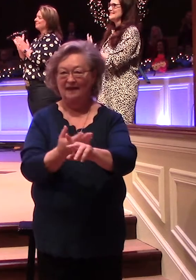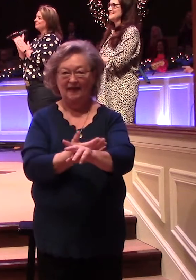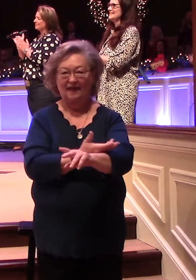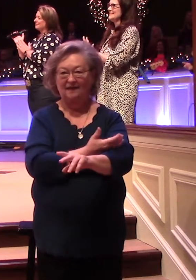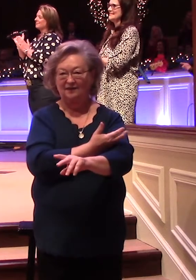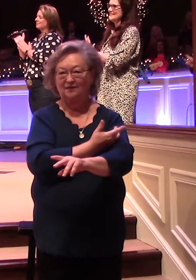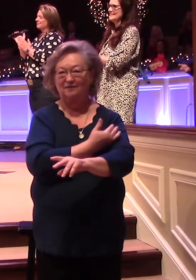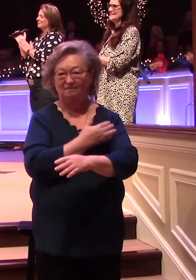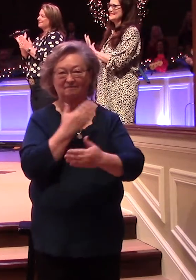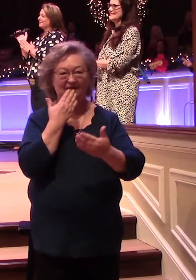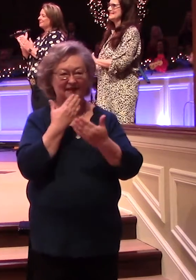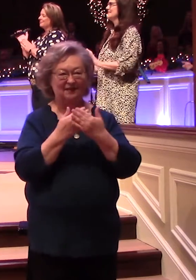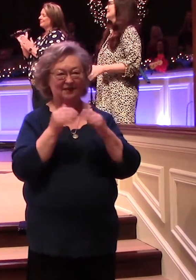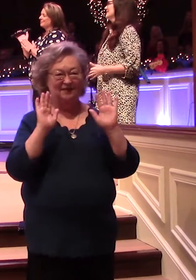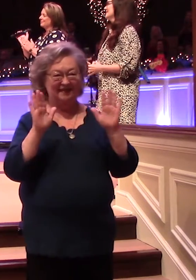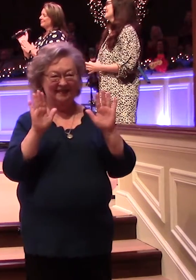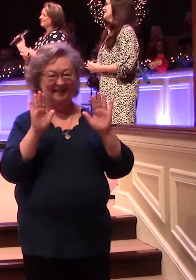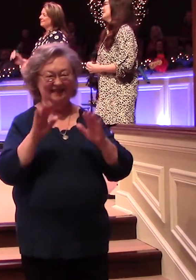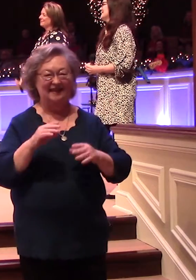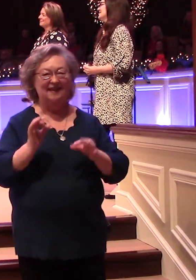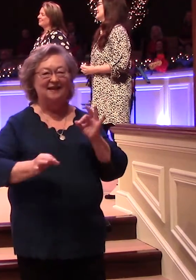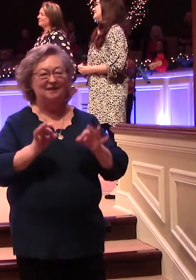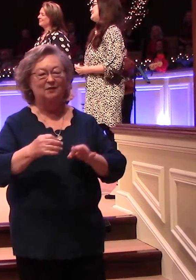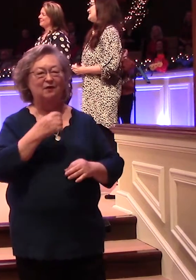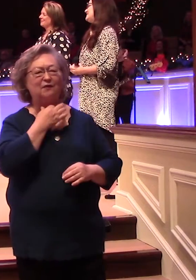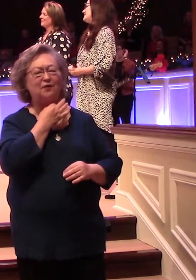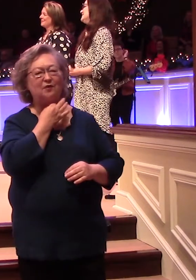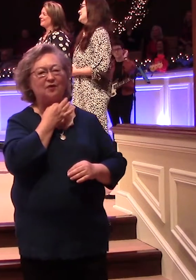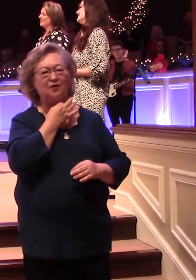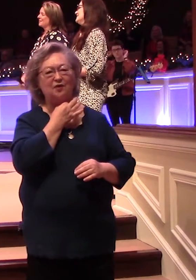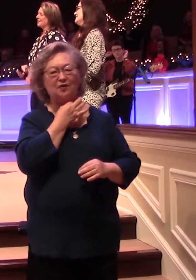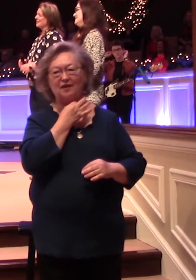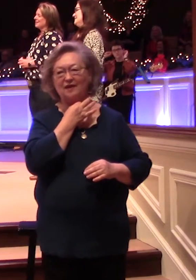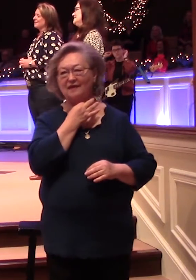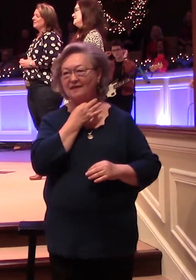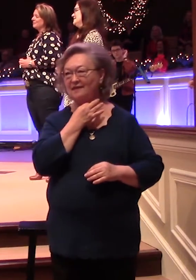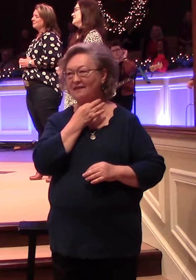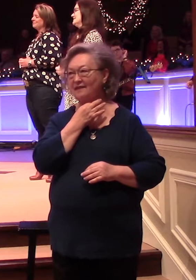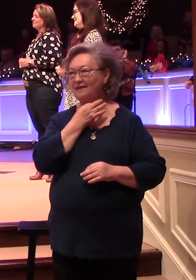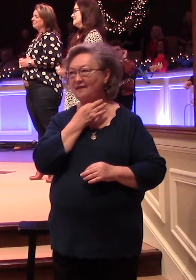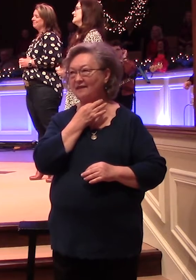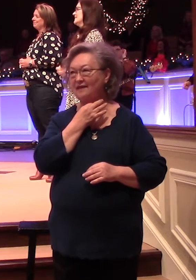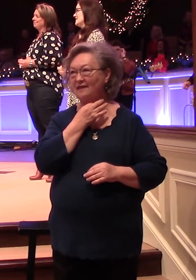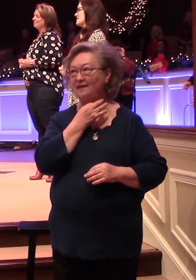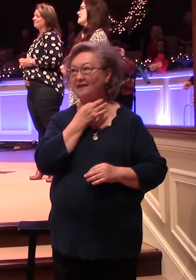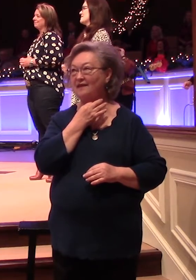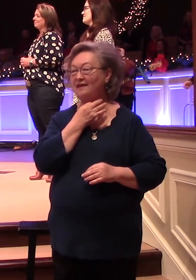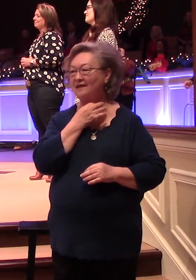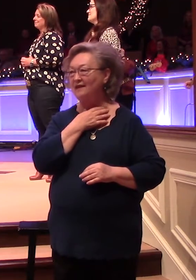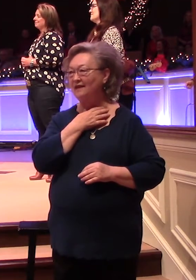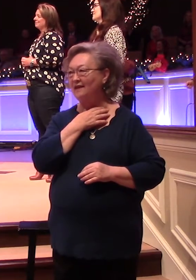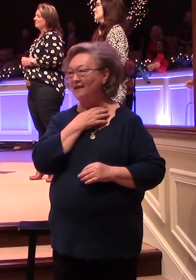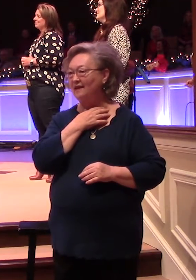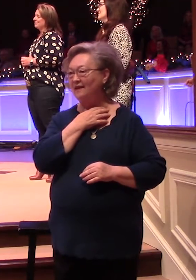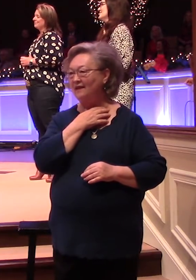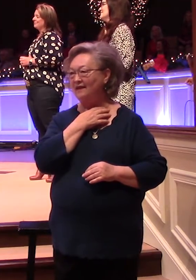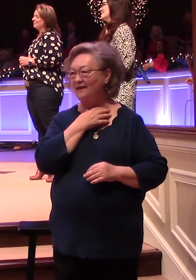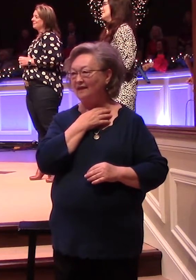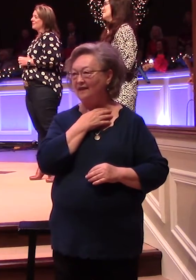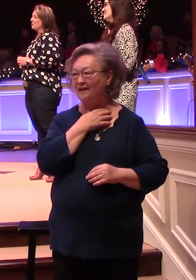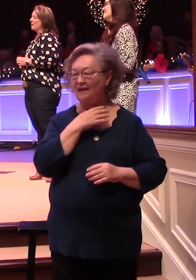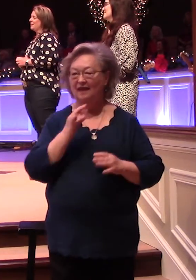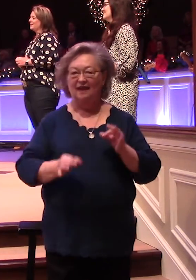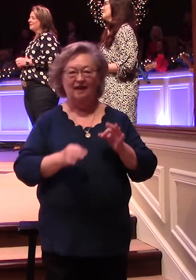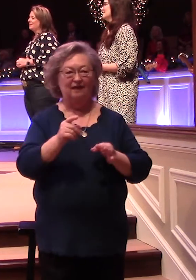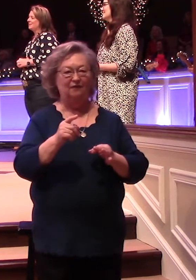So if you're wondering why sometimes people say, what is he so excited about? Well, whenever your life is spared, whenever you give your heart to Jesus, you get excited. And you have